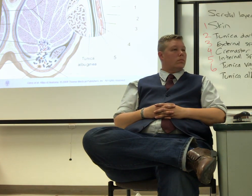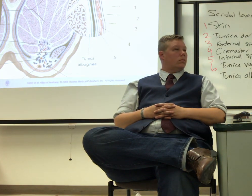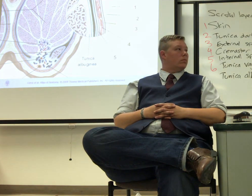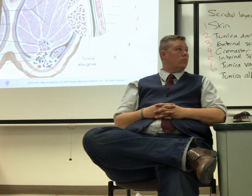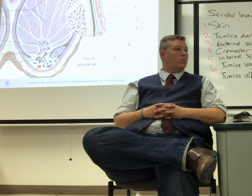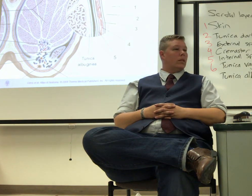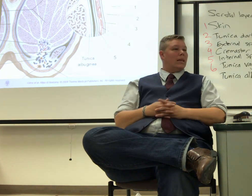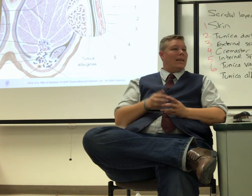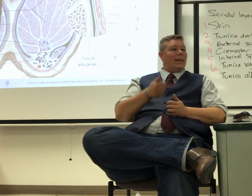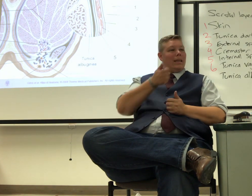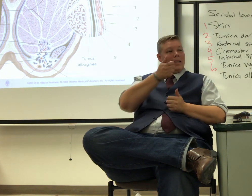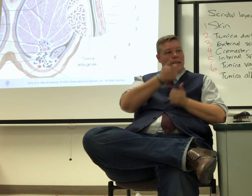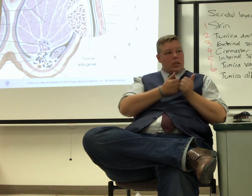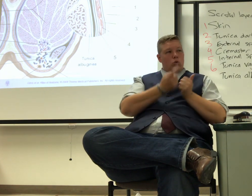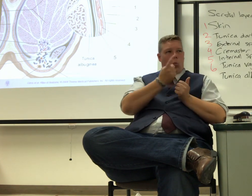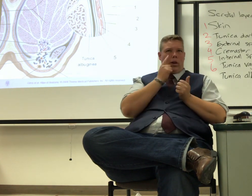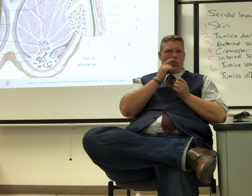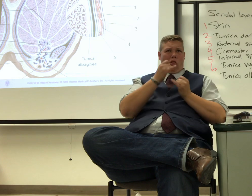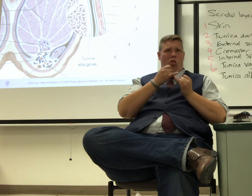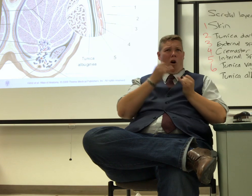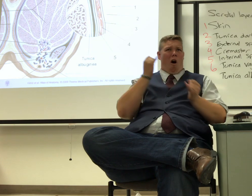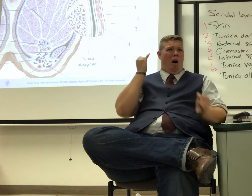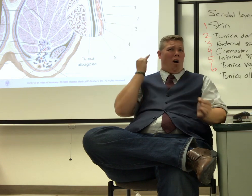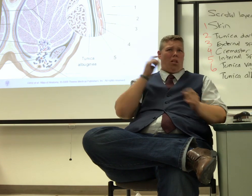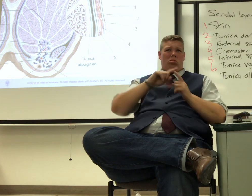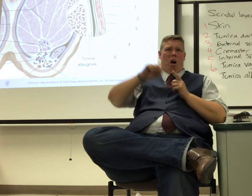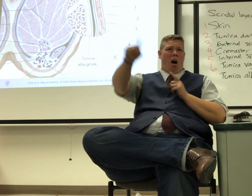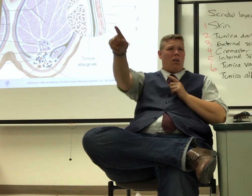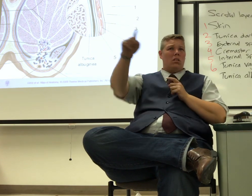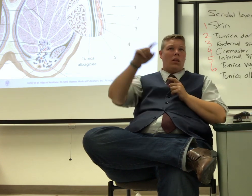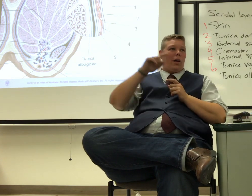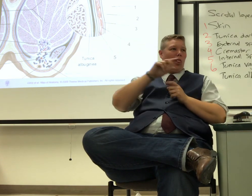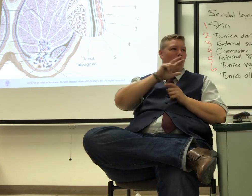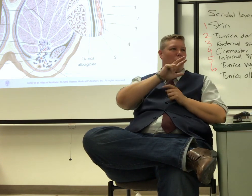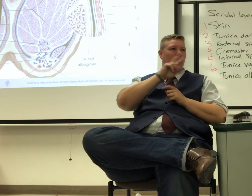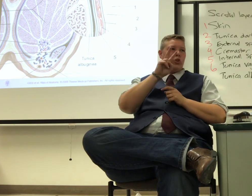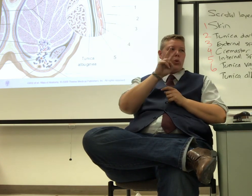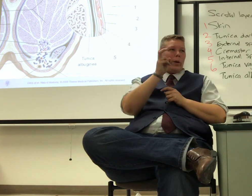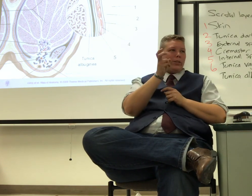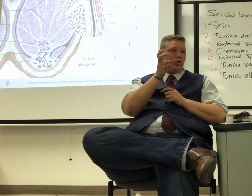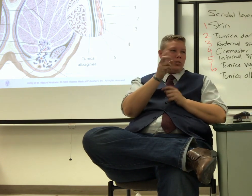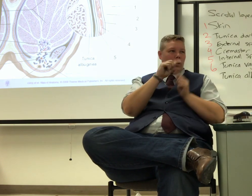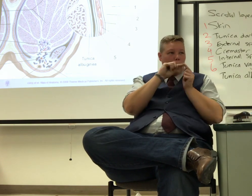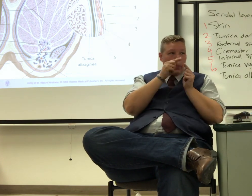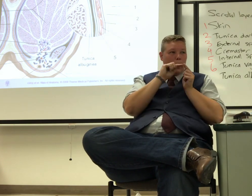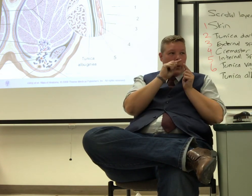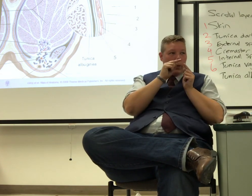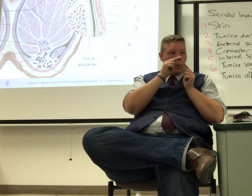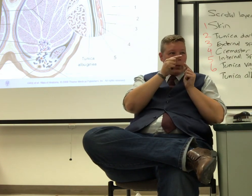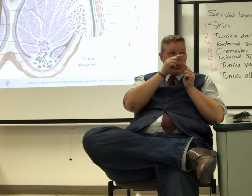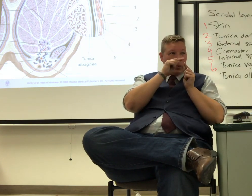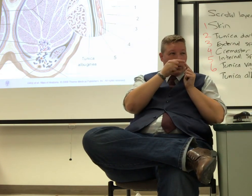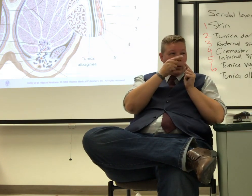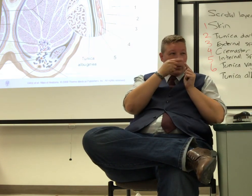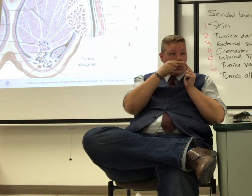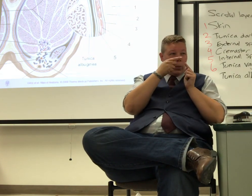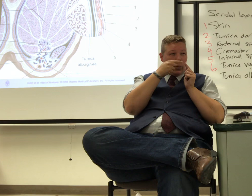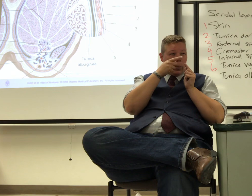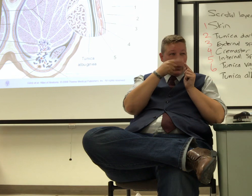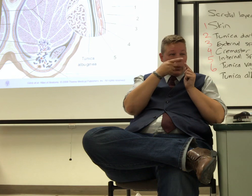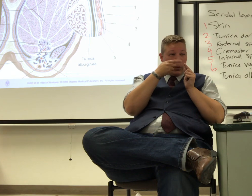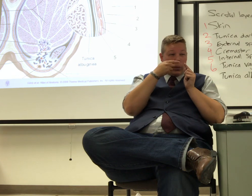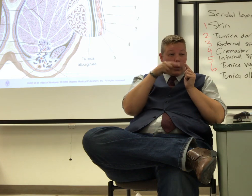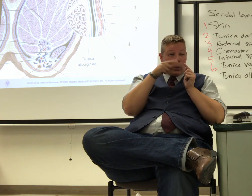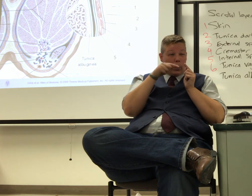Each tubule is very long. I've read they can be like something like 32 inches in length, just one of them. So they're all coiled up there, and we've seen